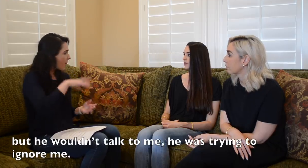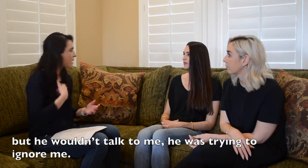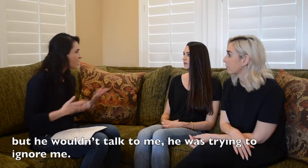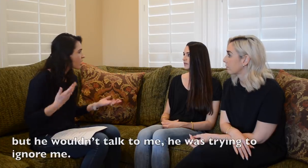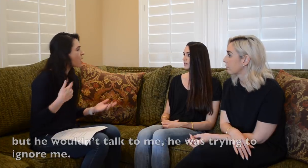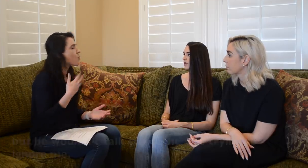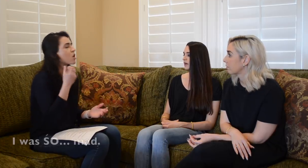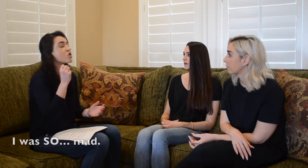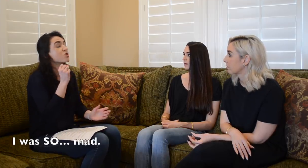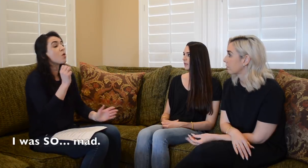Yeah.